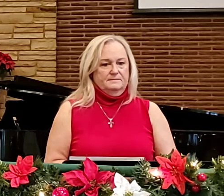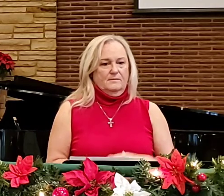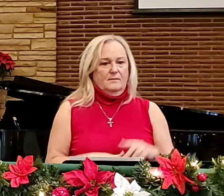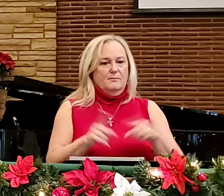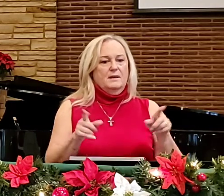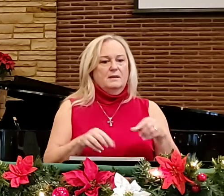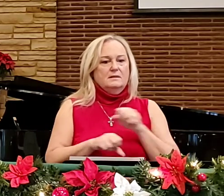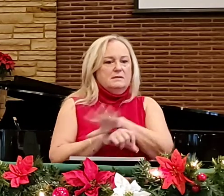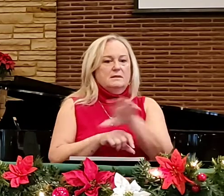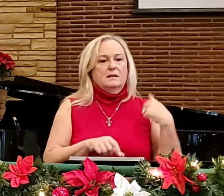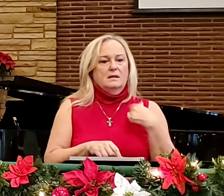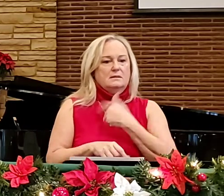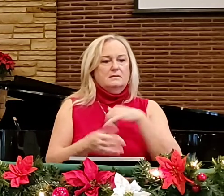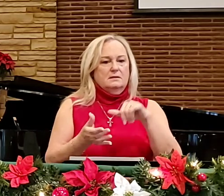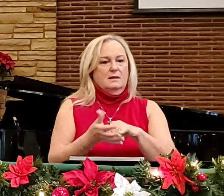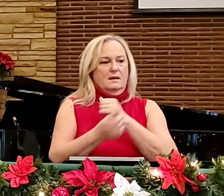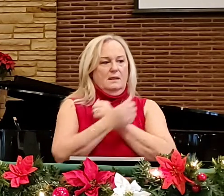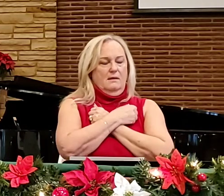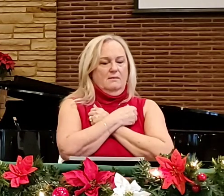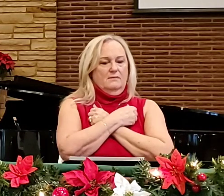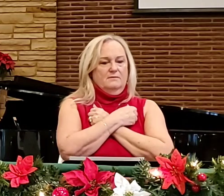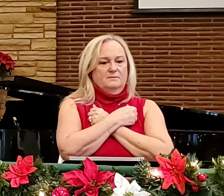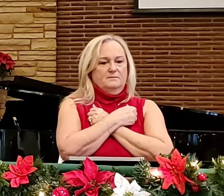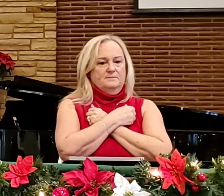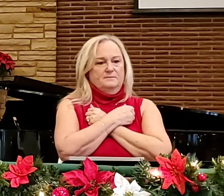But send us that love.